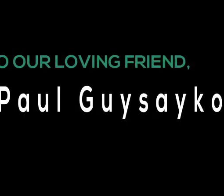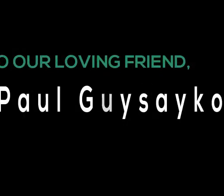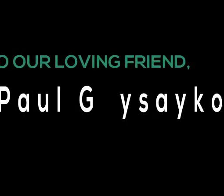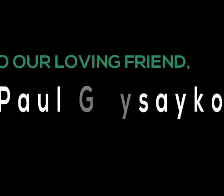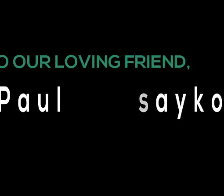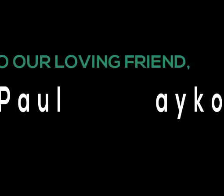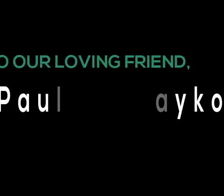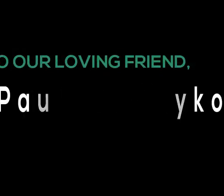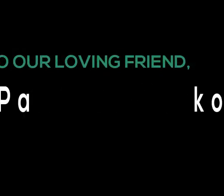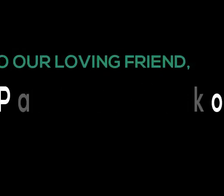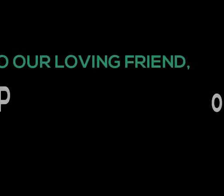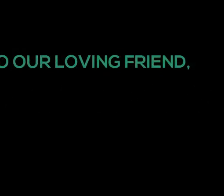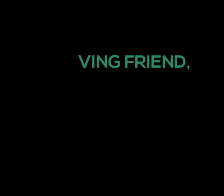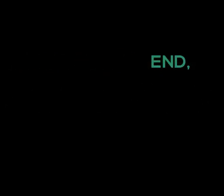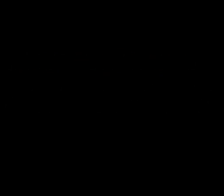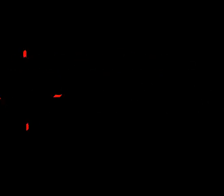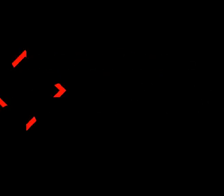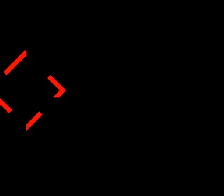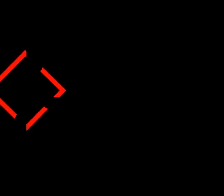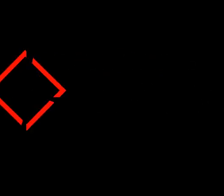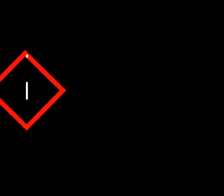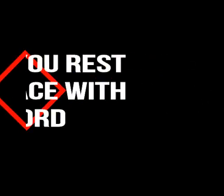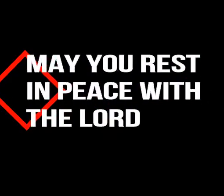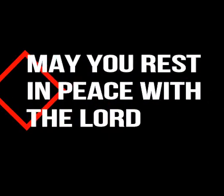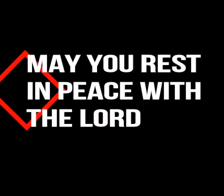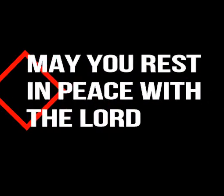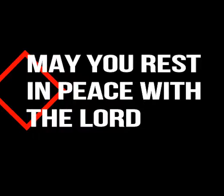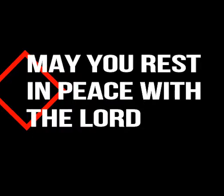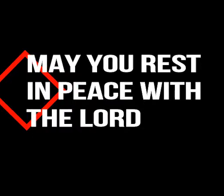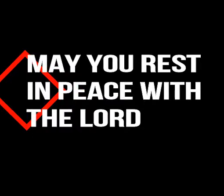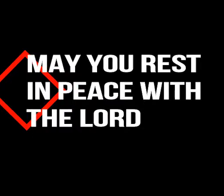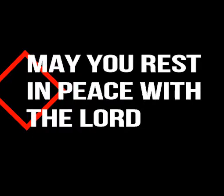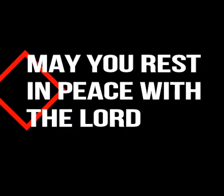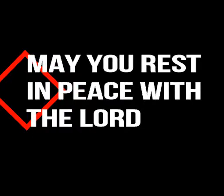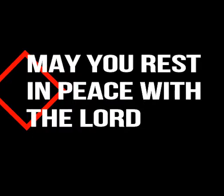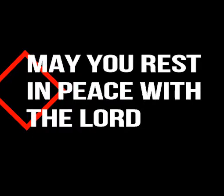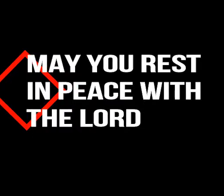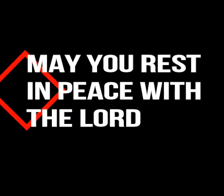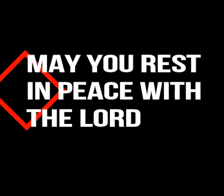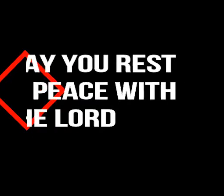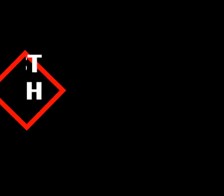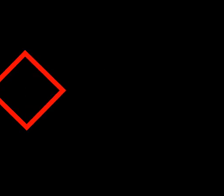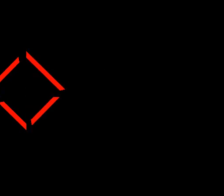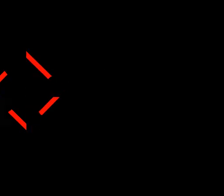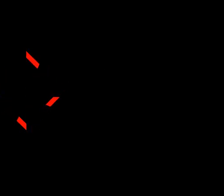on my life